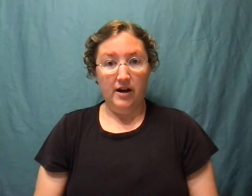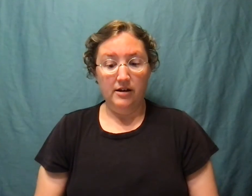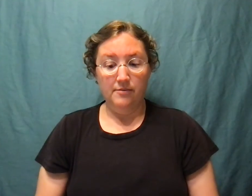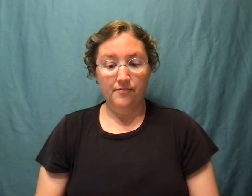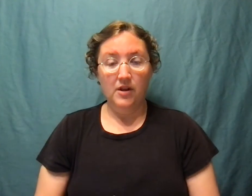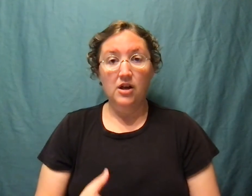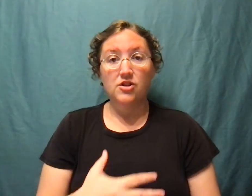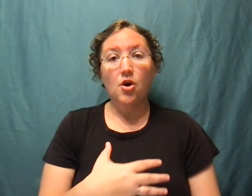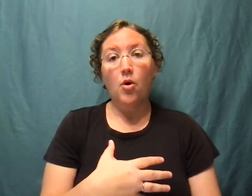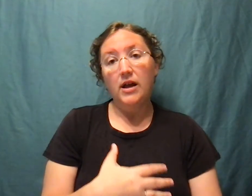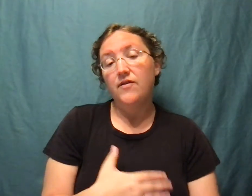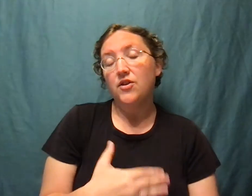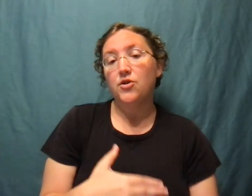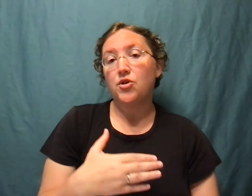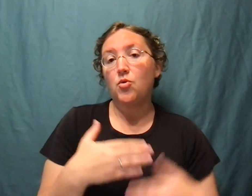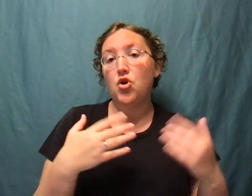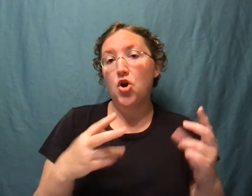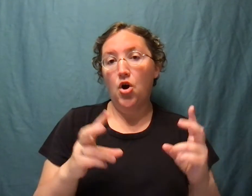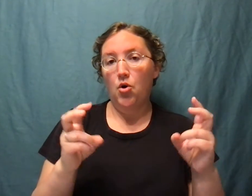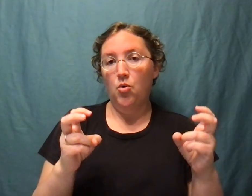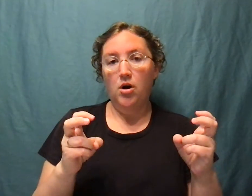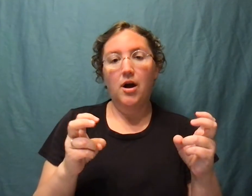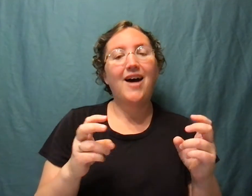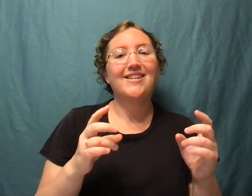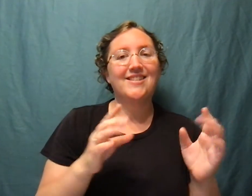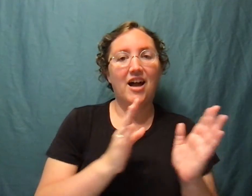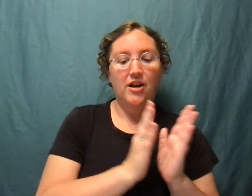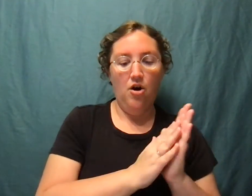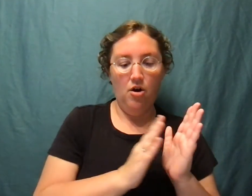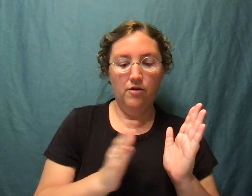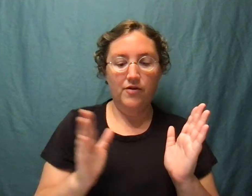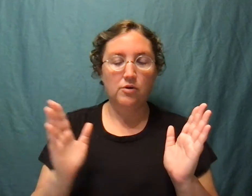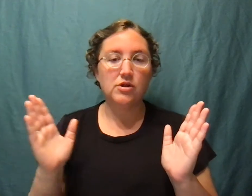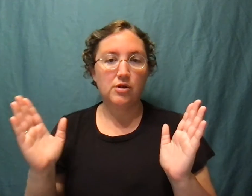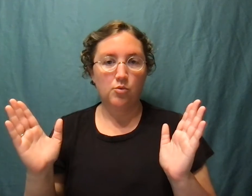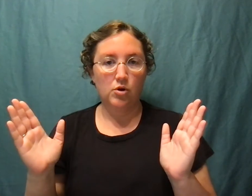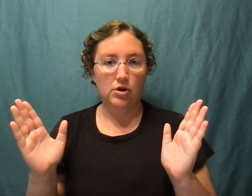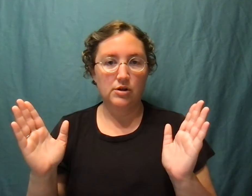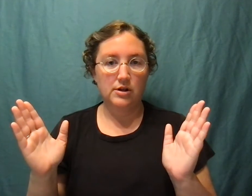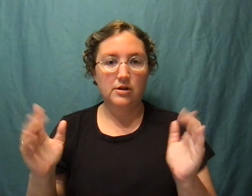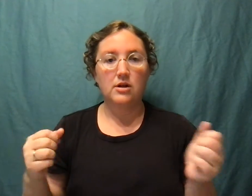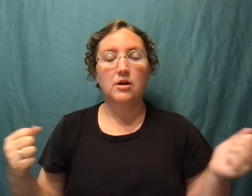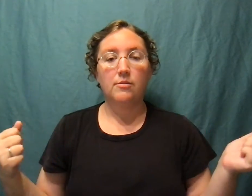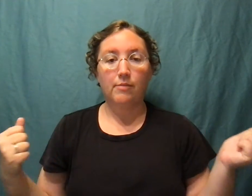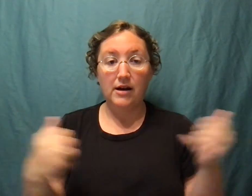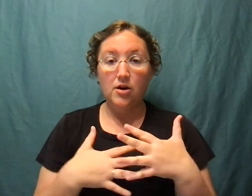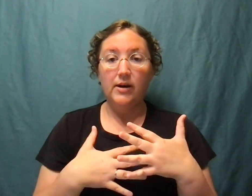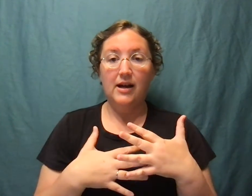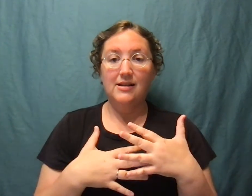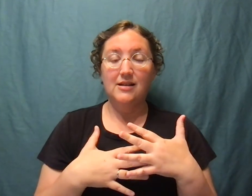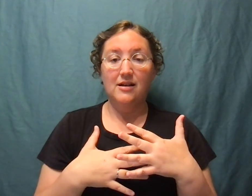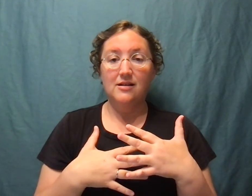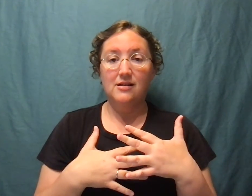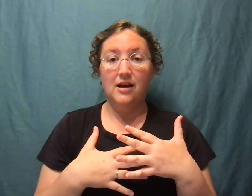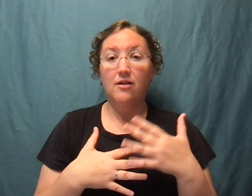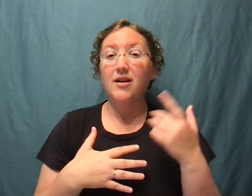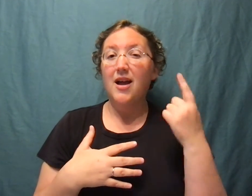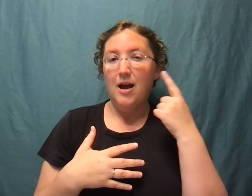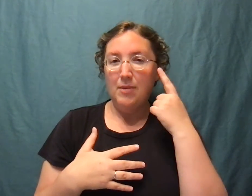terrified. So even though you don't know how to sign all of those words, by knowing how to sign scared and by